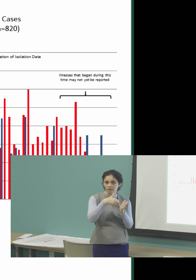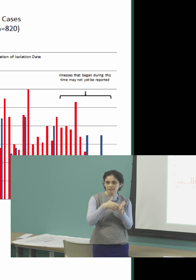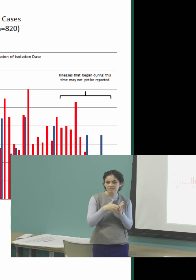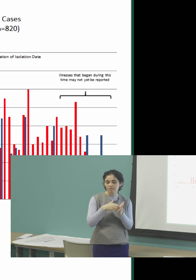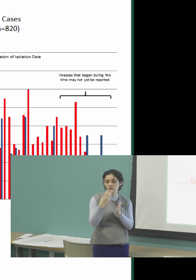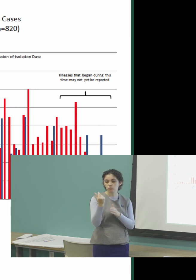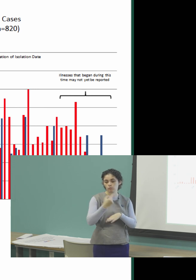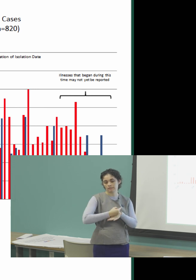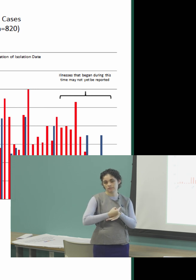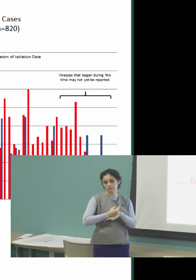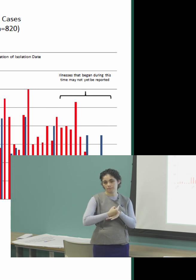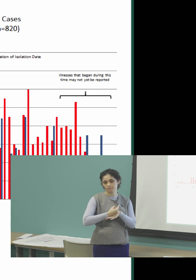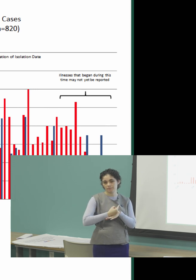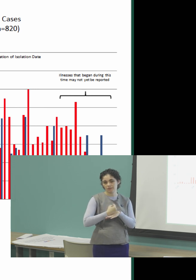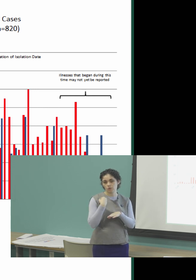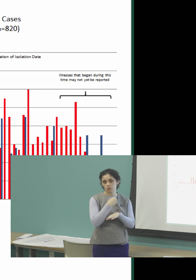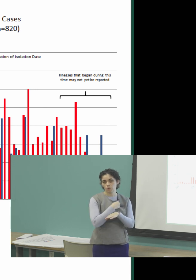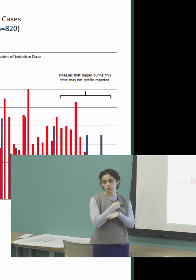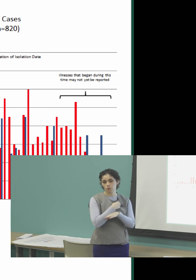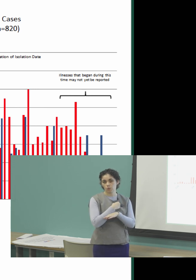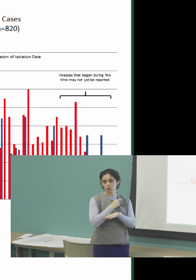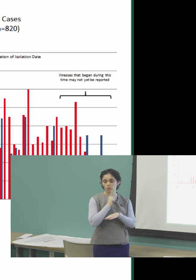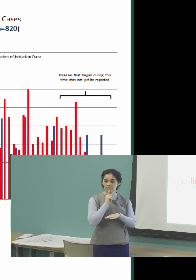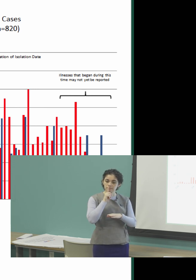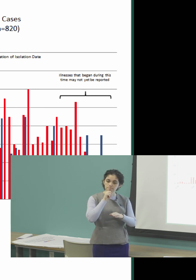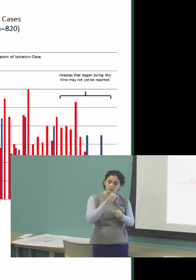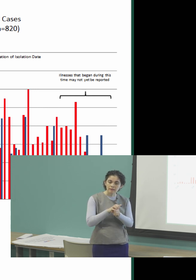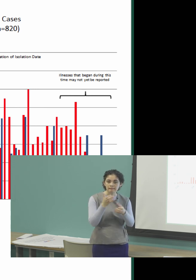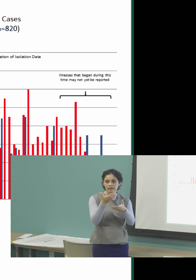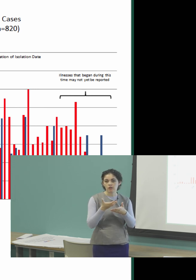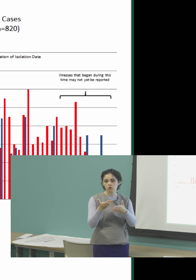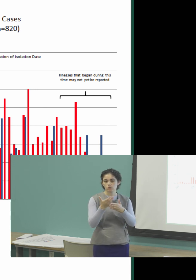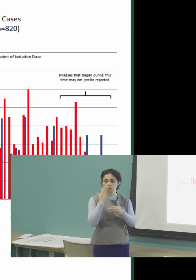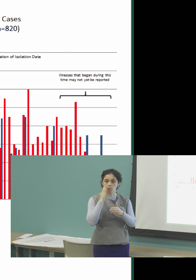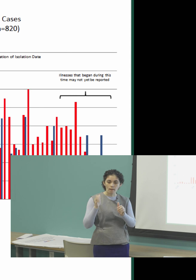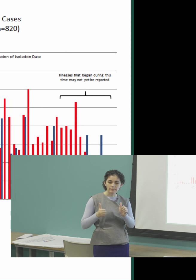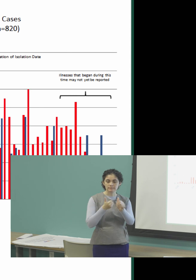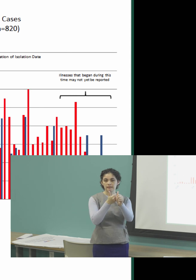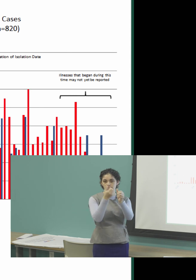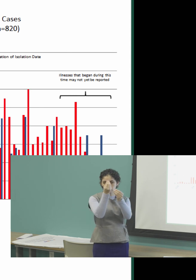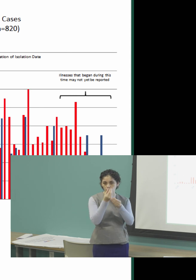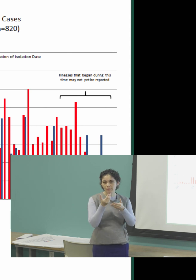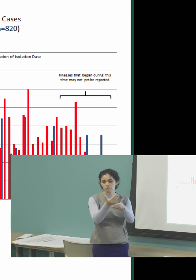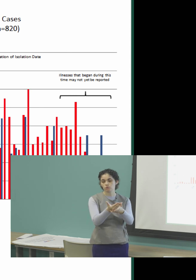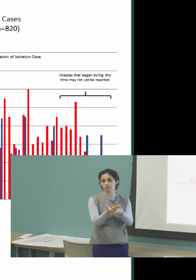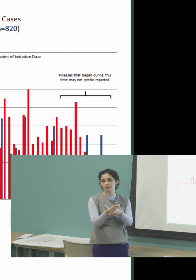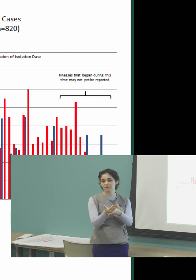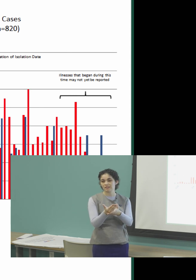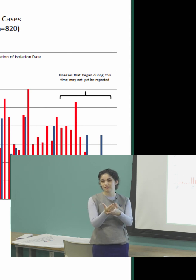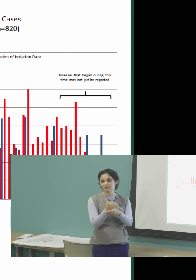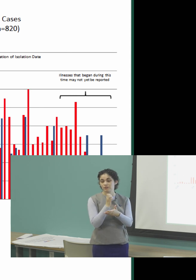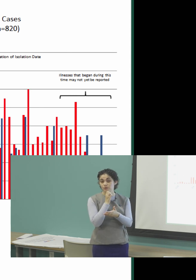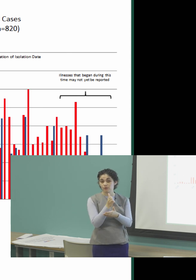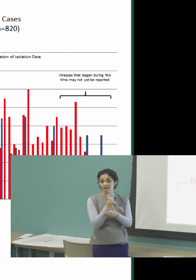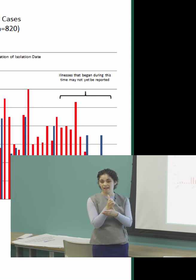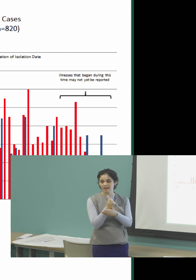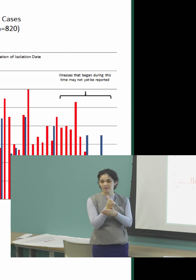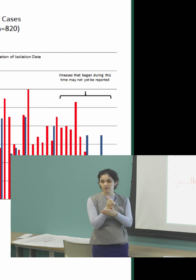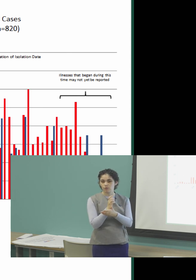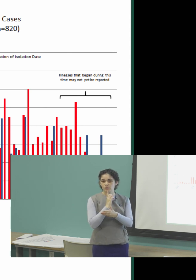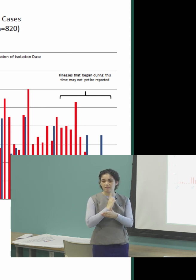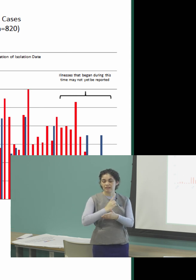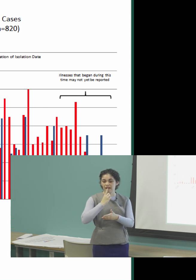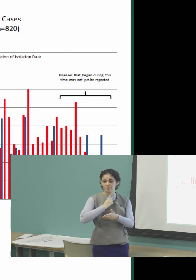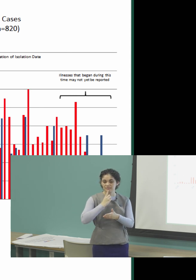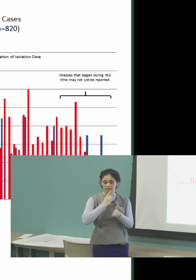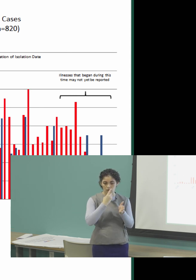last few days. But we are very committed here to giving you the most up-to-date information. So don't take an absence of red